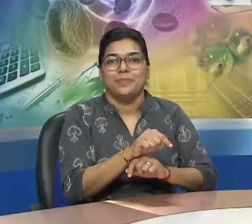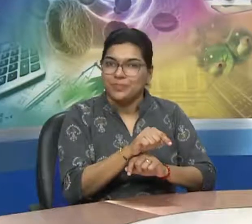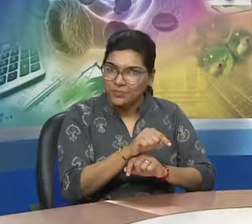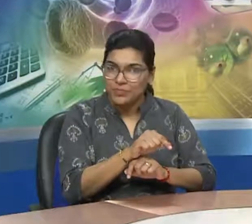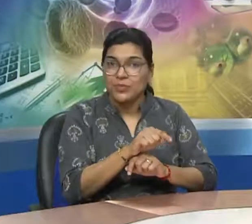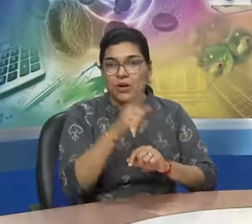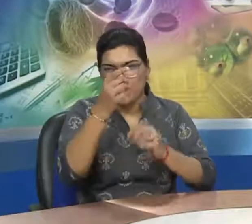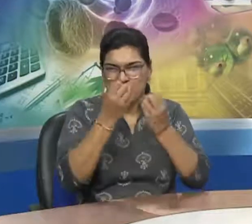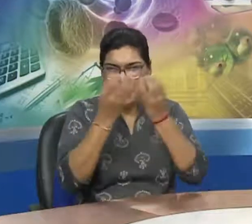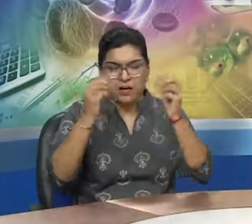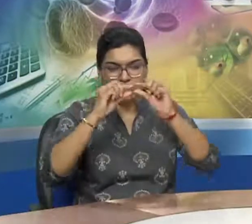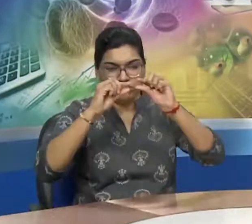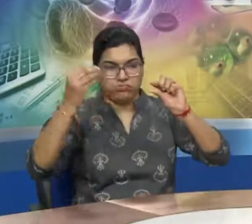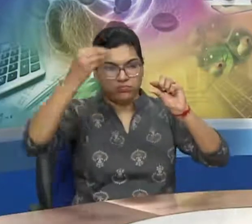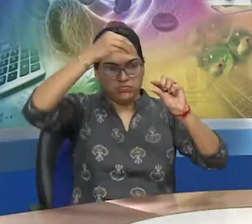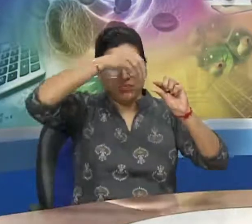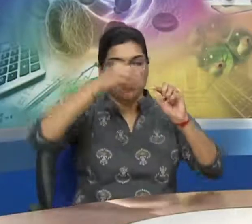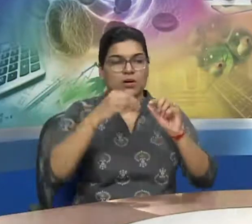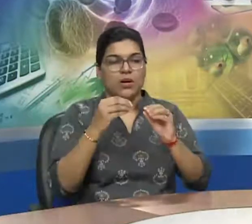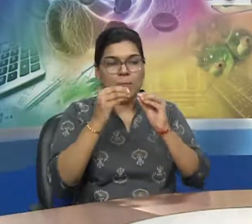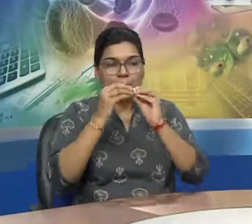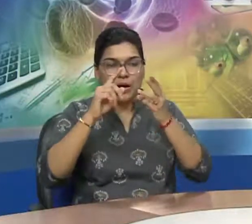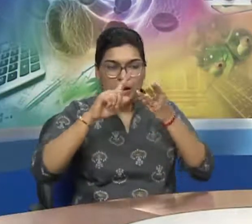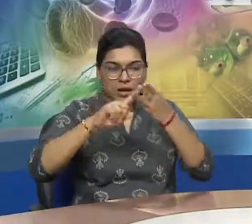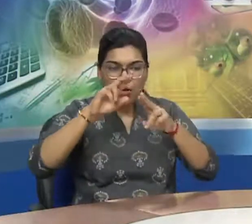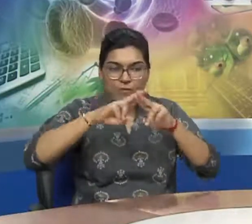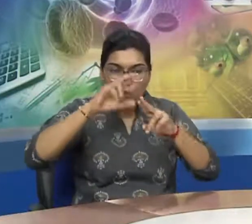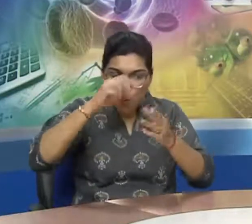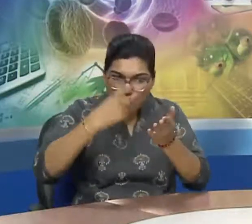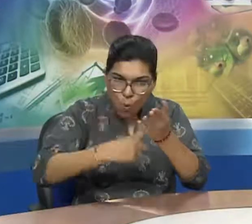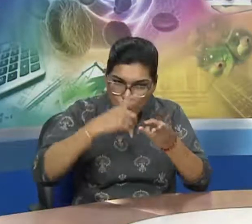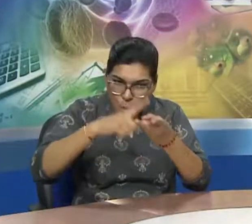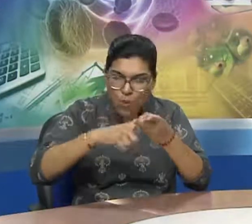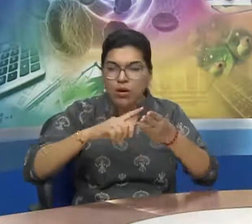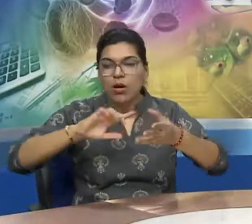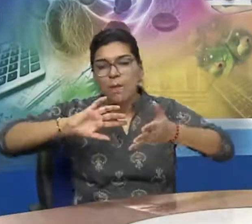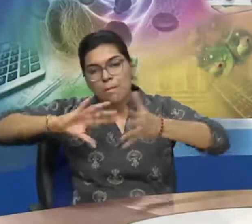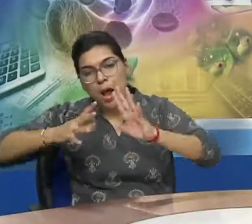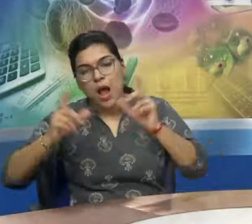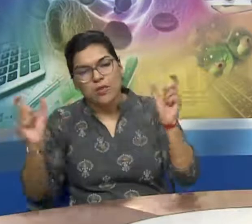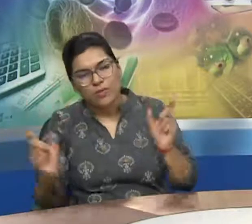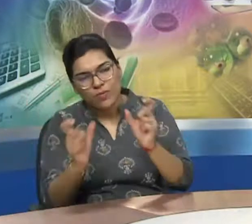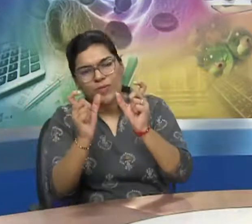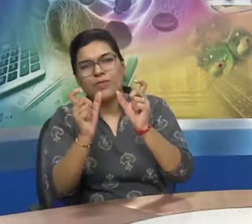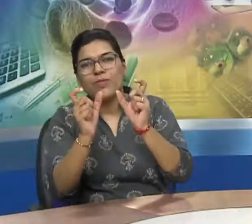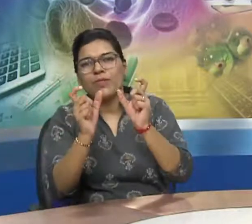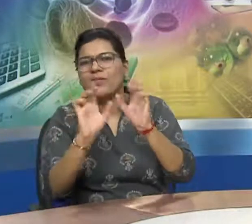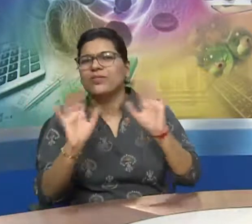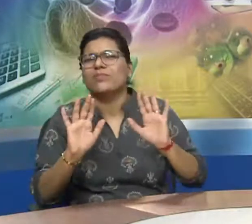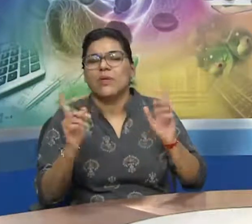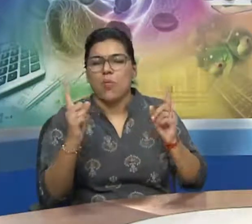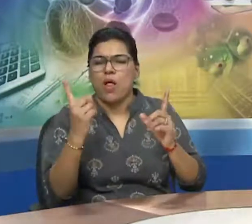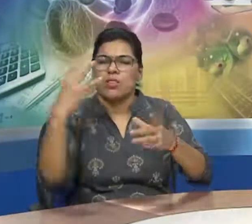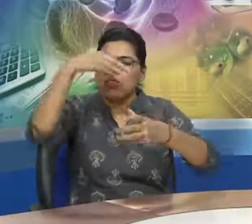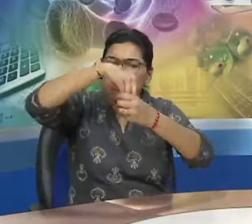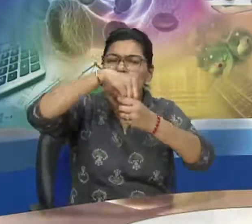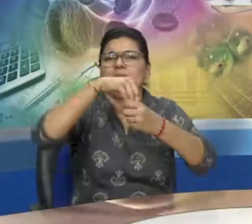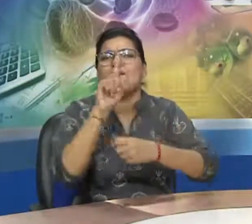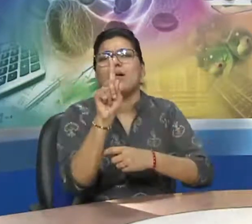So, we use this word pre-made for all those materials or food items which are cooked